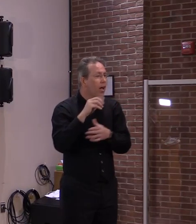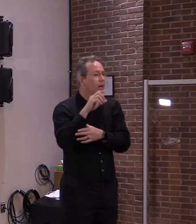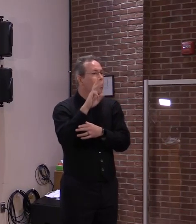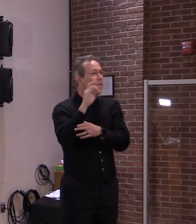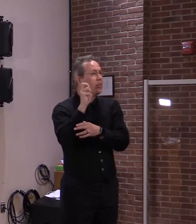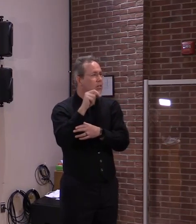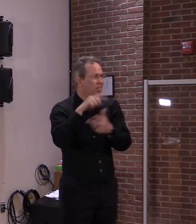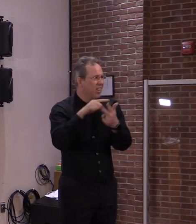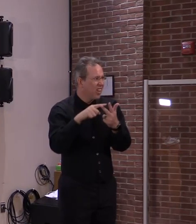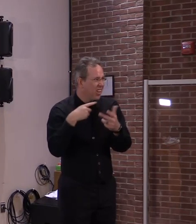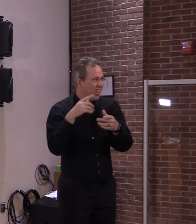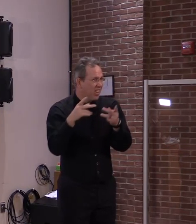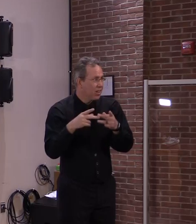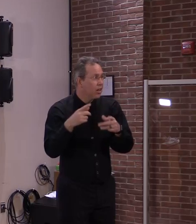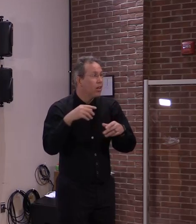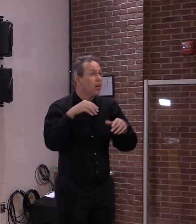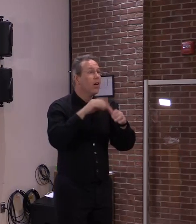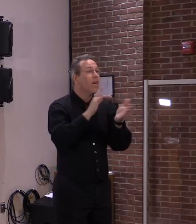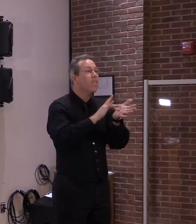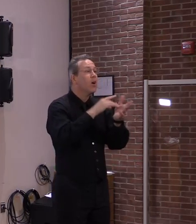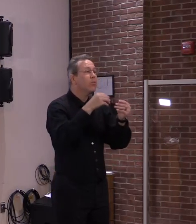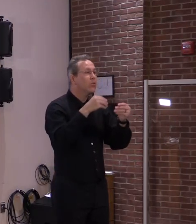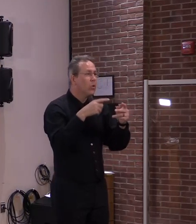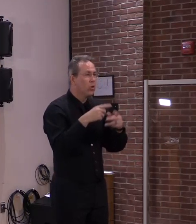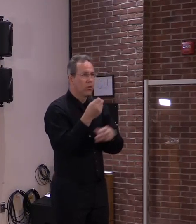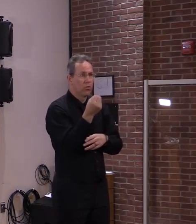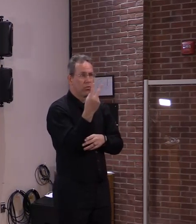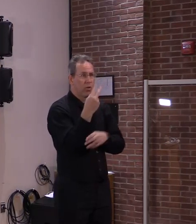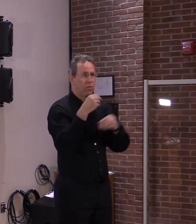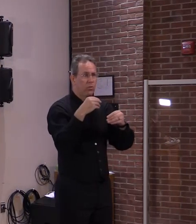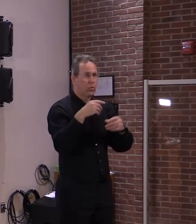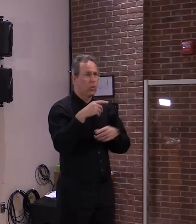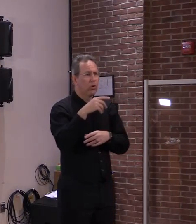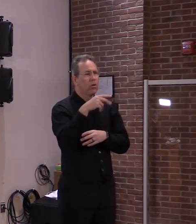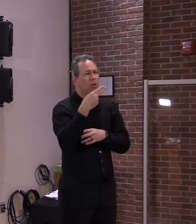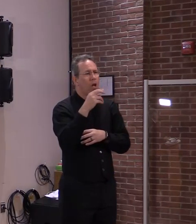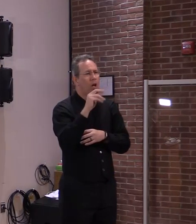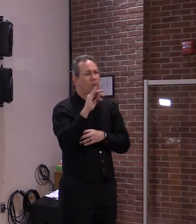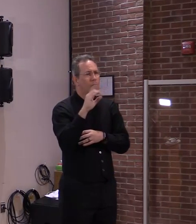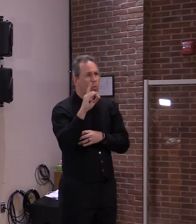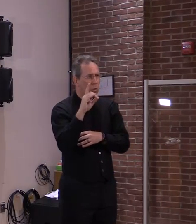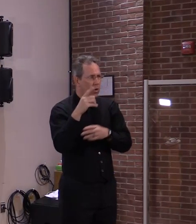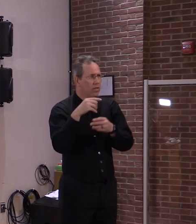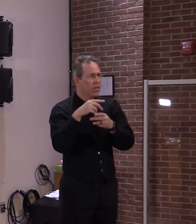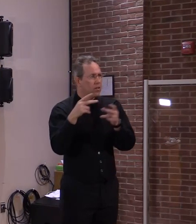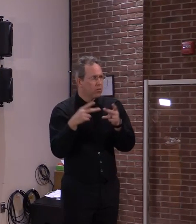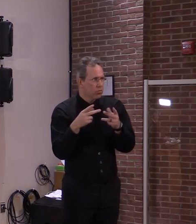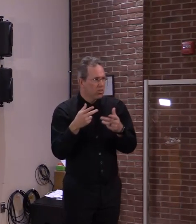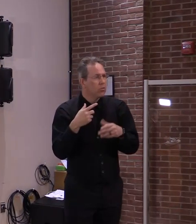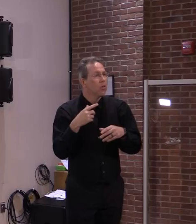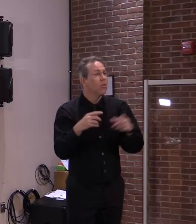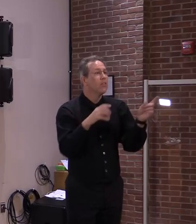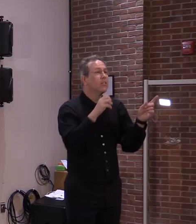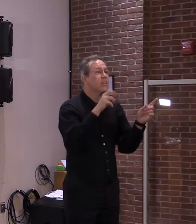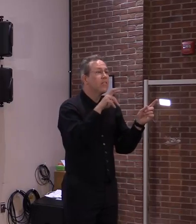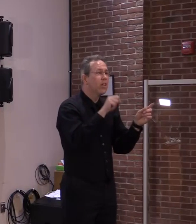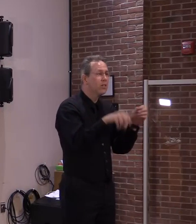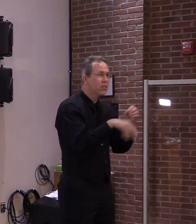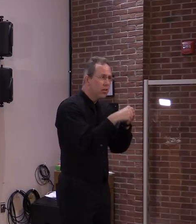the state. What we're just trying to make sure as we add on pharmacies that we stay coordinated with one another. We've